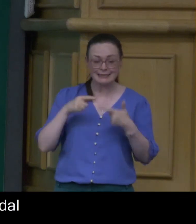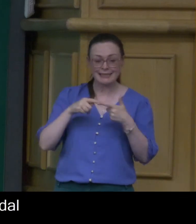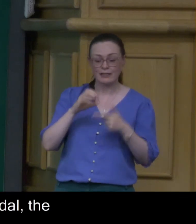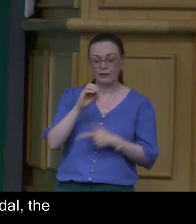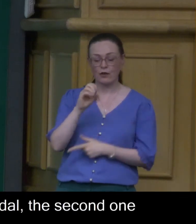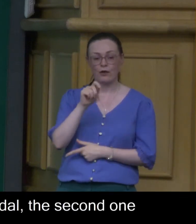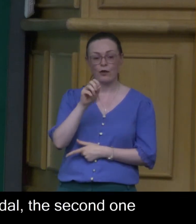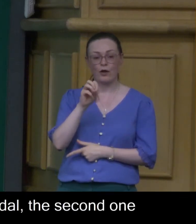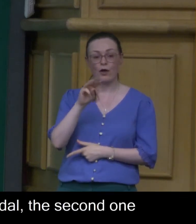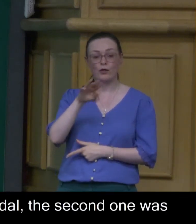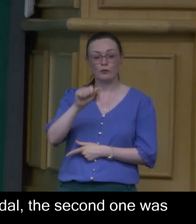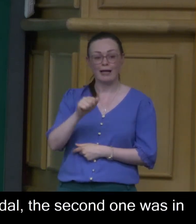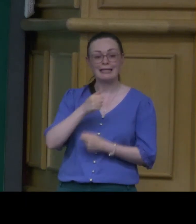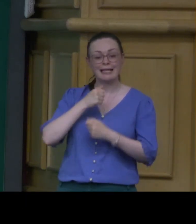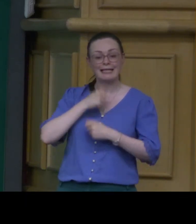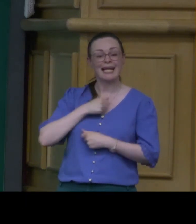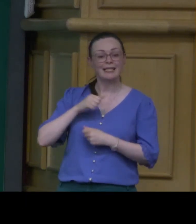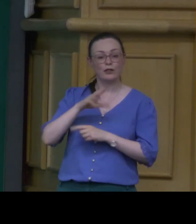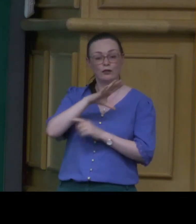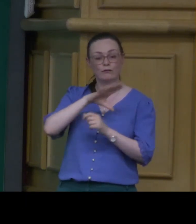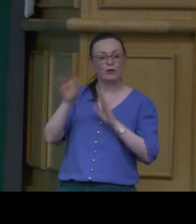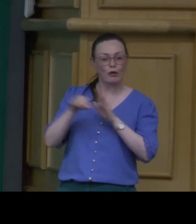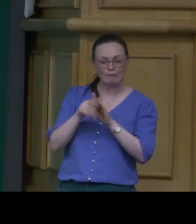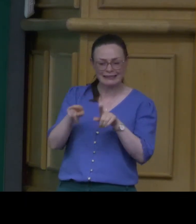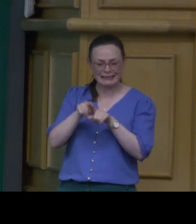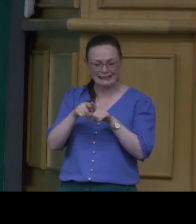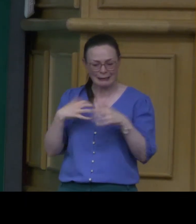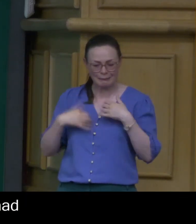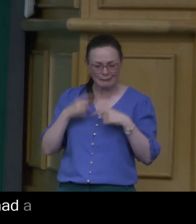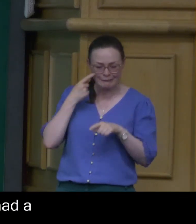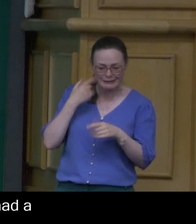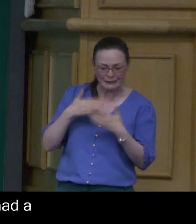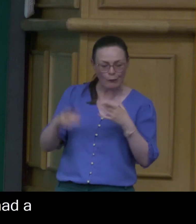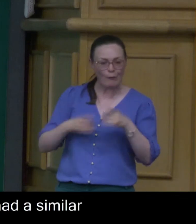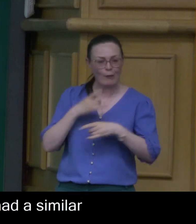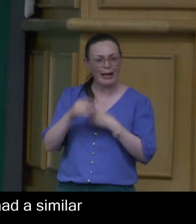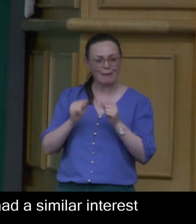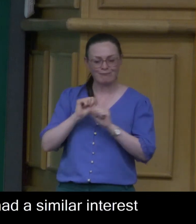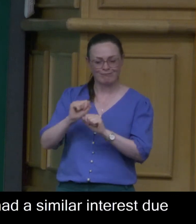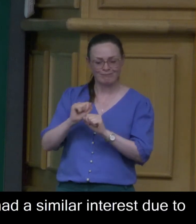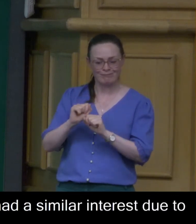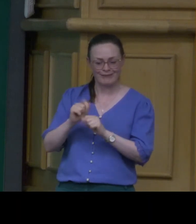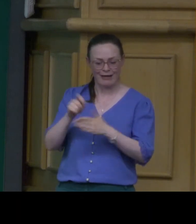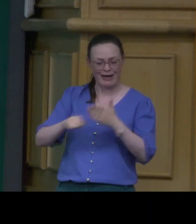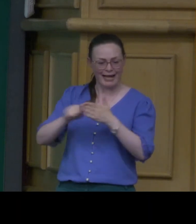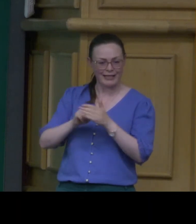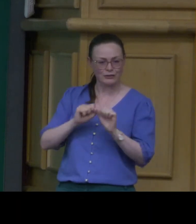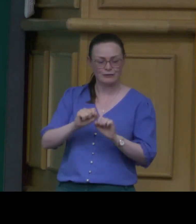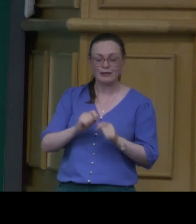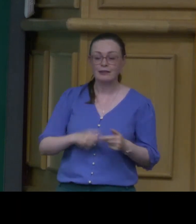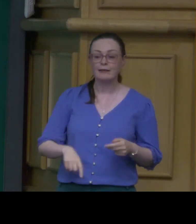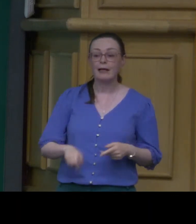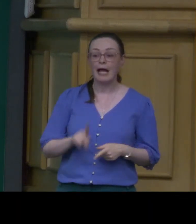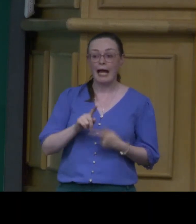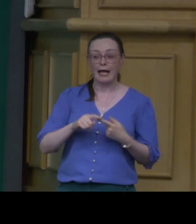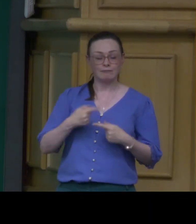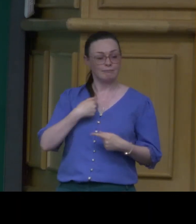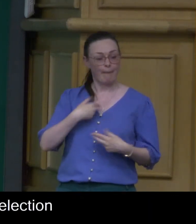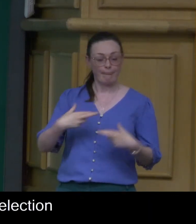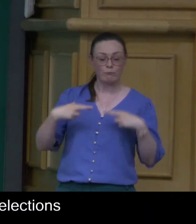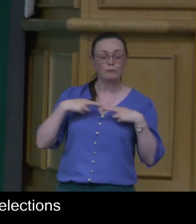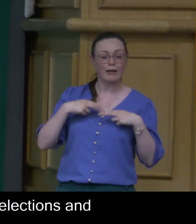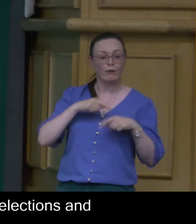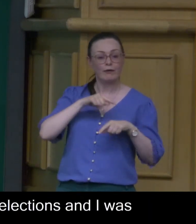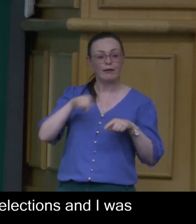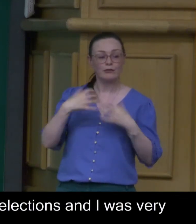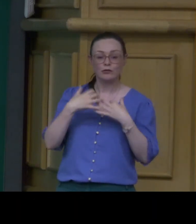Ottawa, where the Canadian government had a similar interest due to concerns as to what had happened in their direct elections. And I was very proud that we